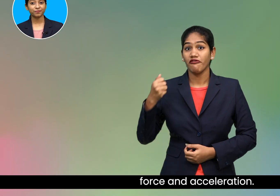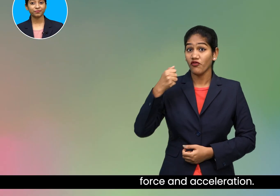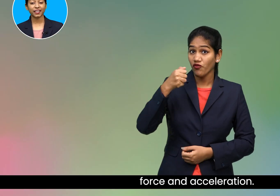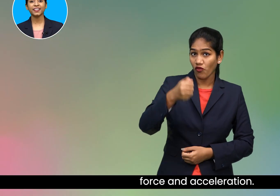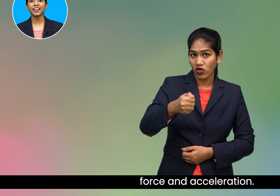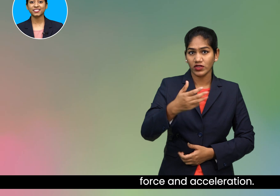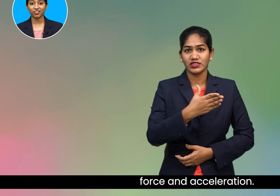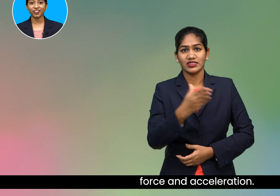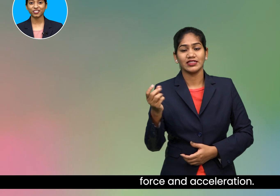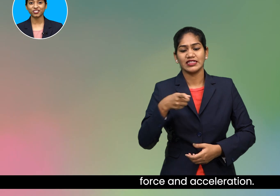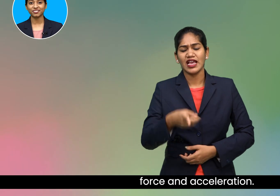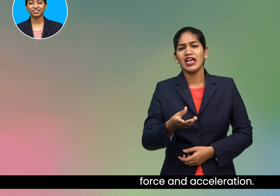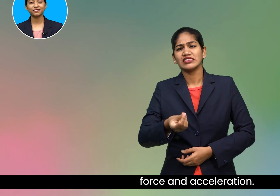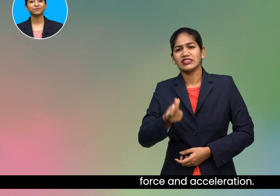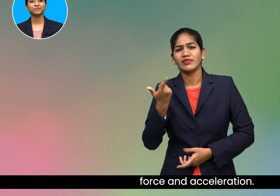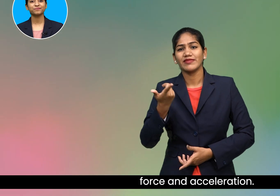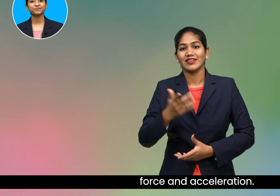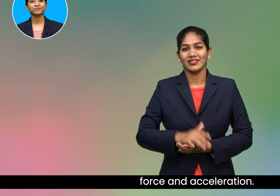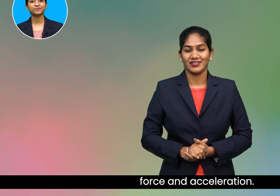force and acceleration.